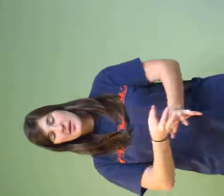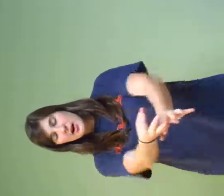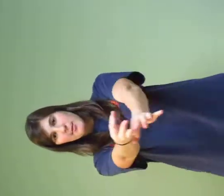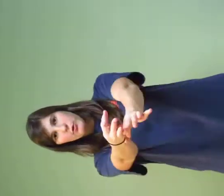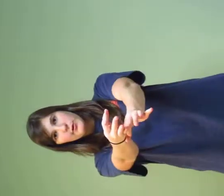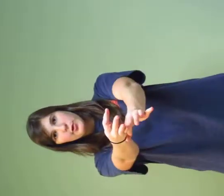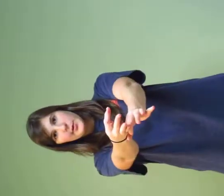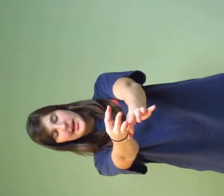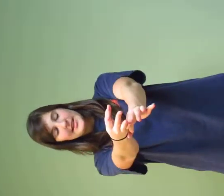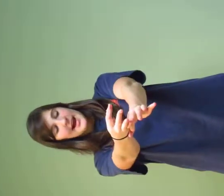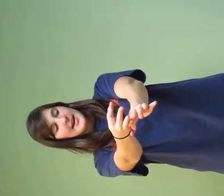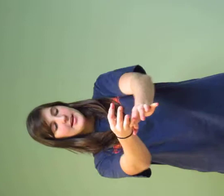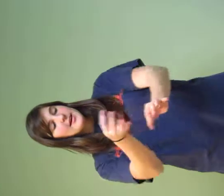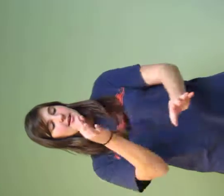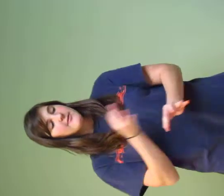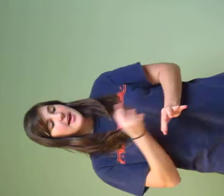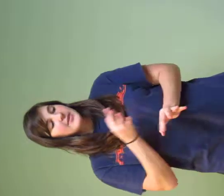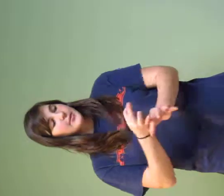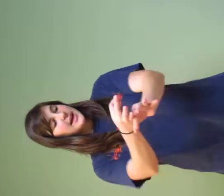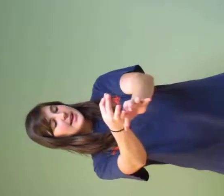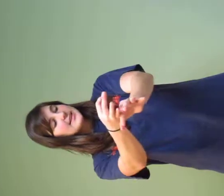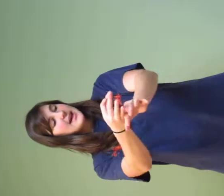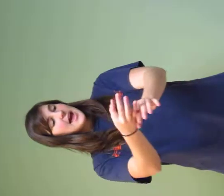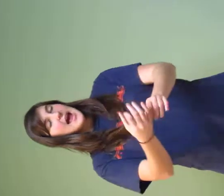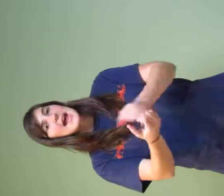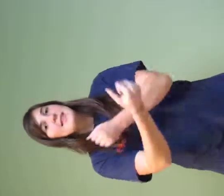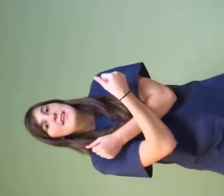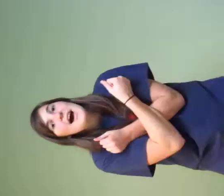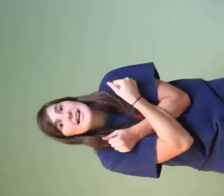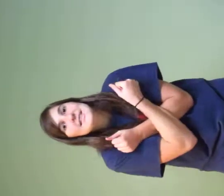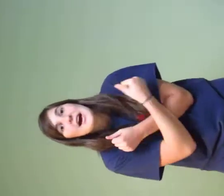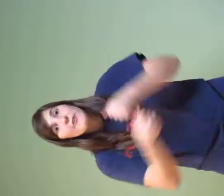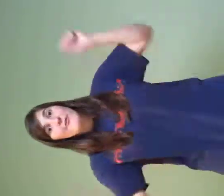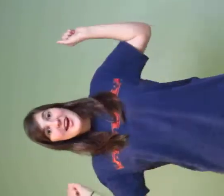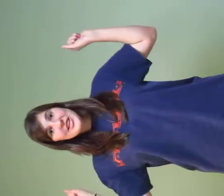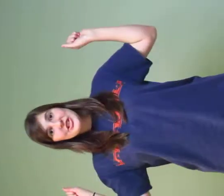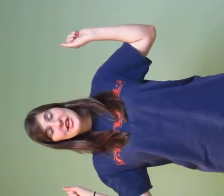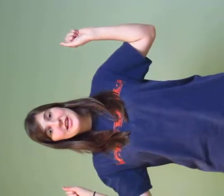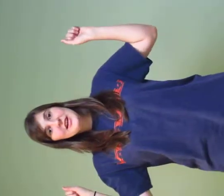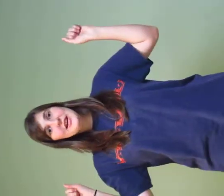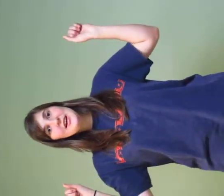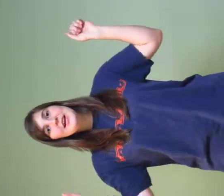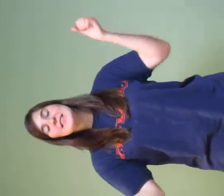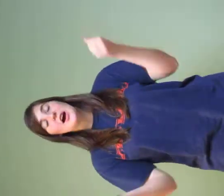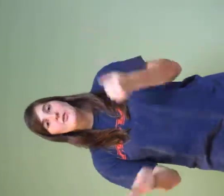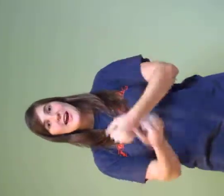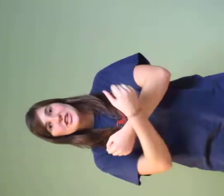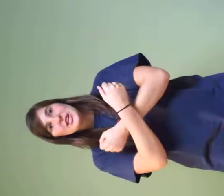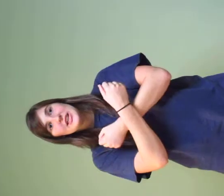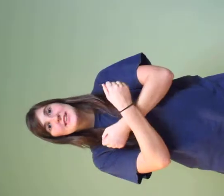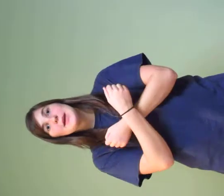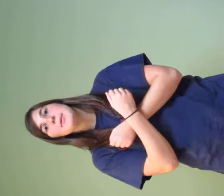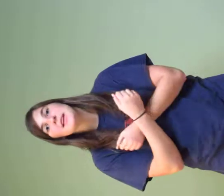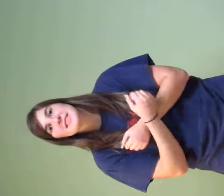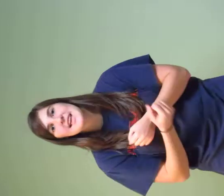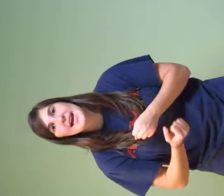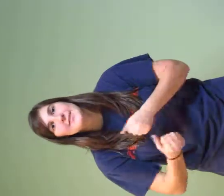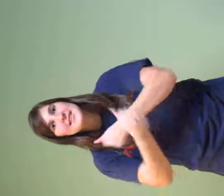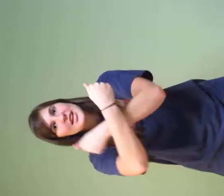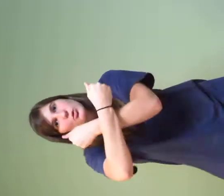and move it forward like that. Faithfulness and thy salvation. Salvation is like being saved. It's like you're